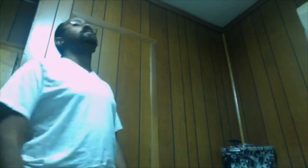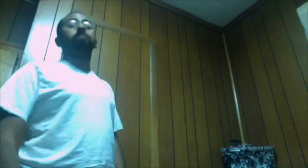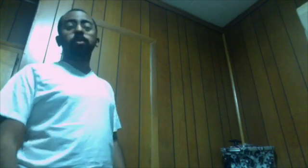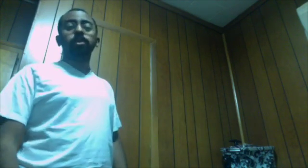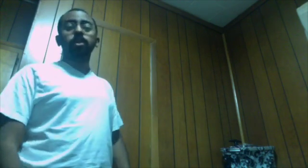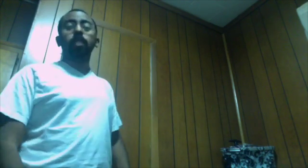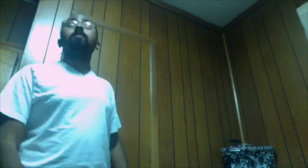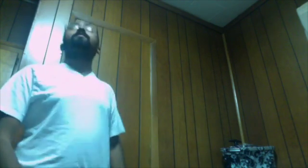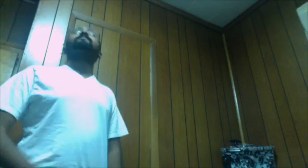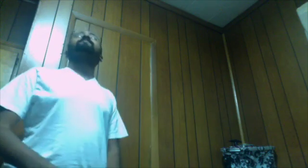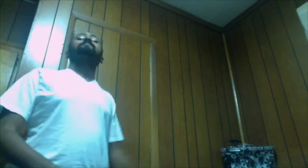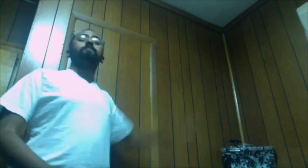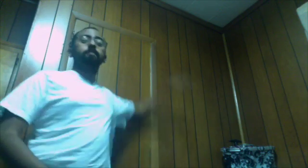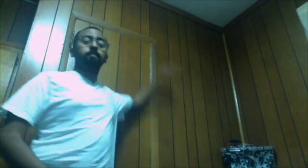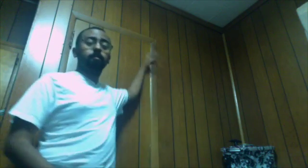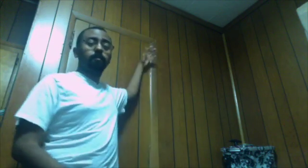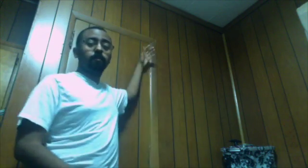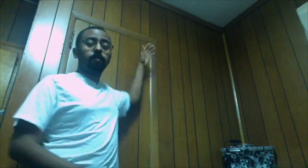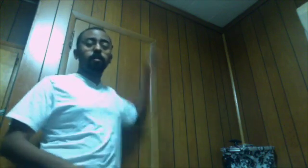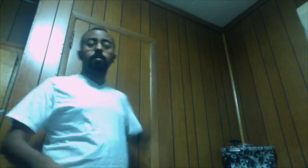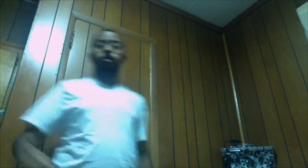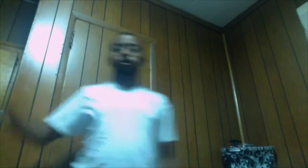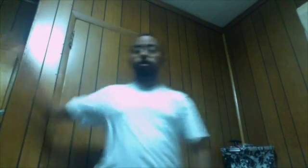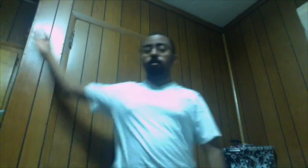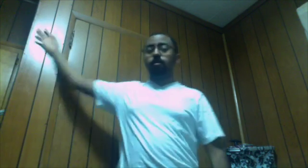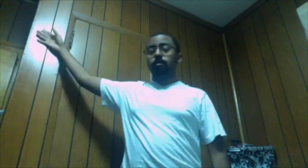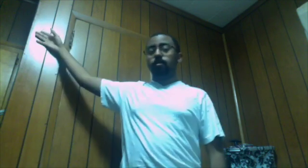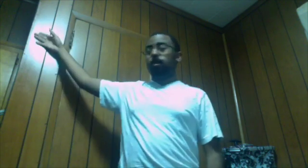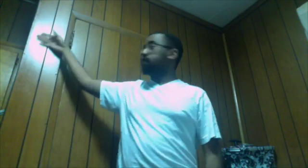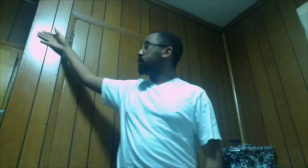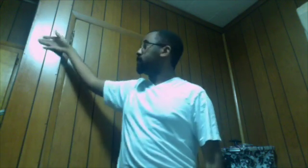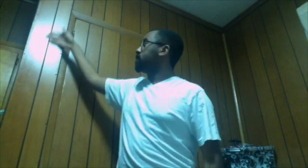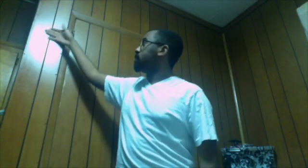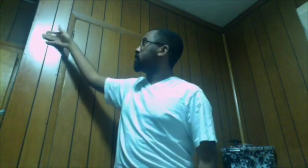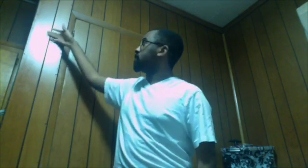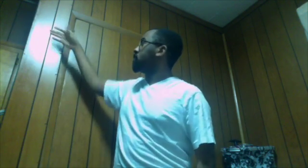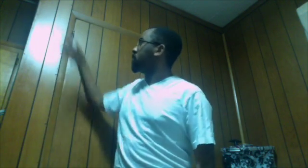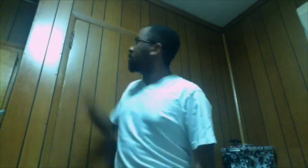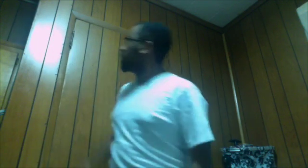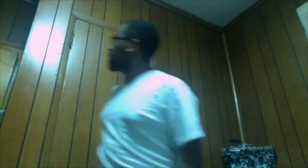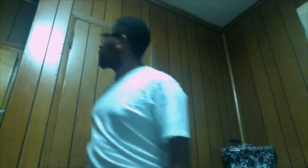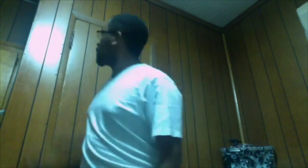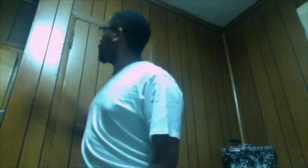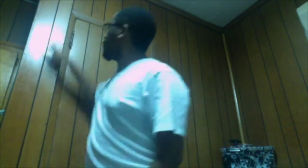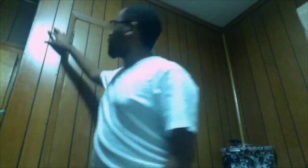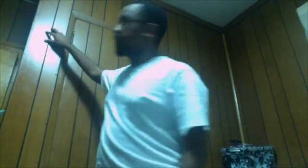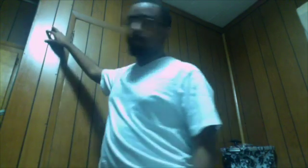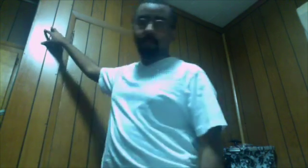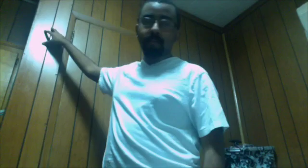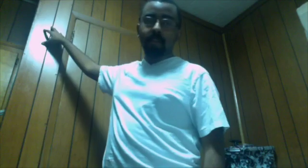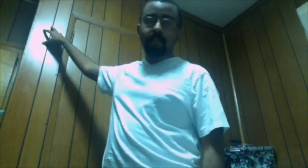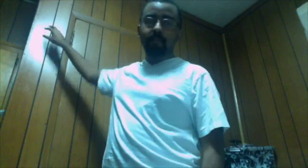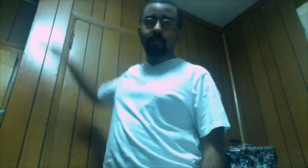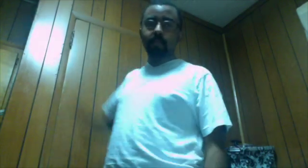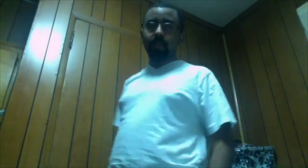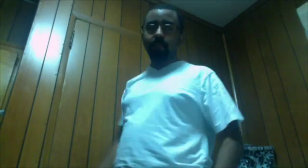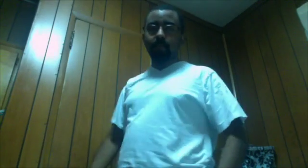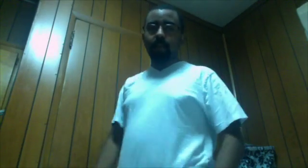too shiny. Fuck. Yeah. It doesn't even look that reflective, but yeah, it